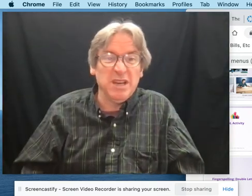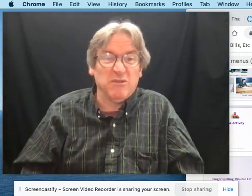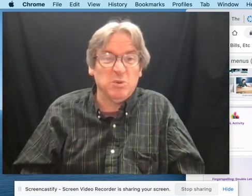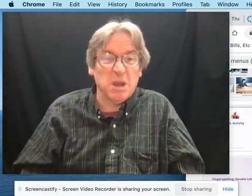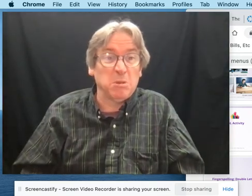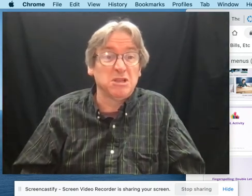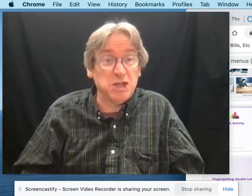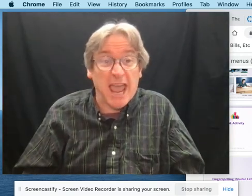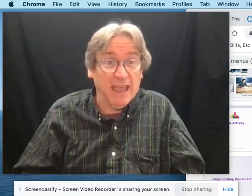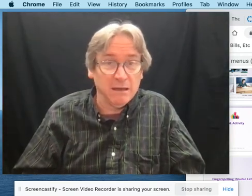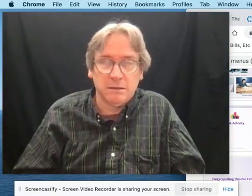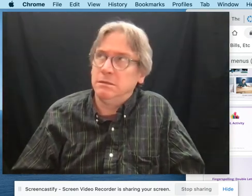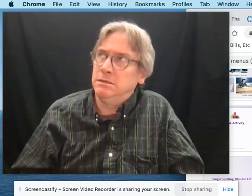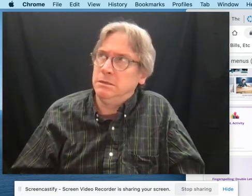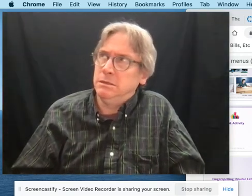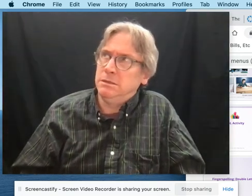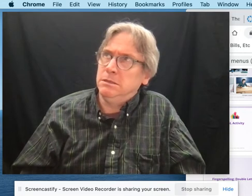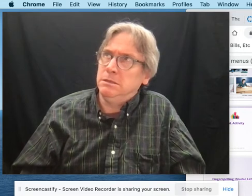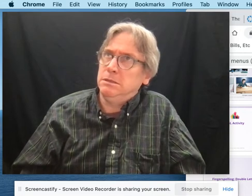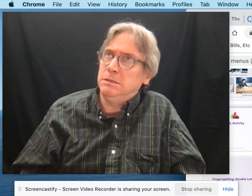you would never do double J.